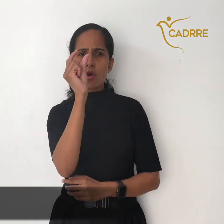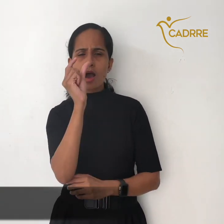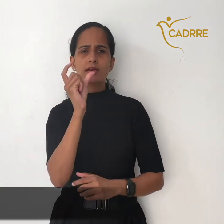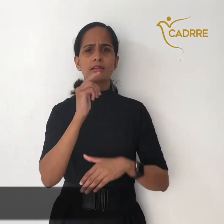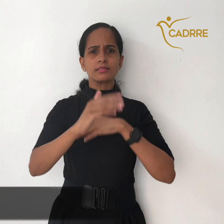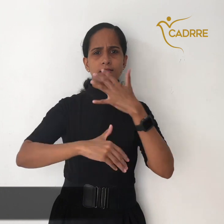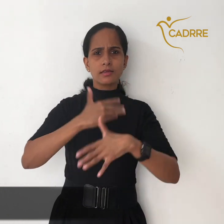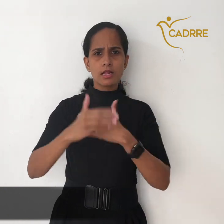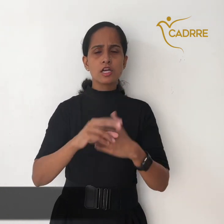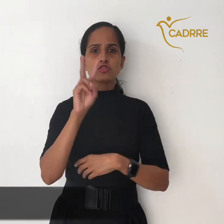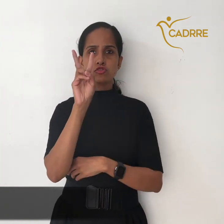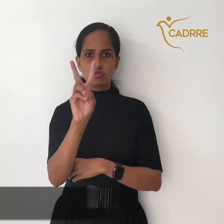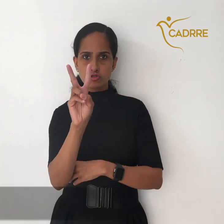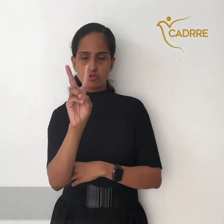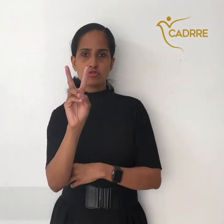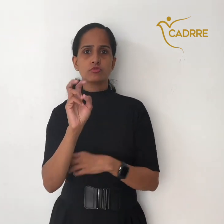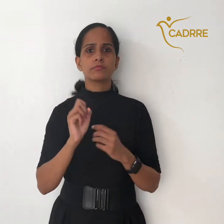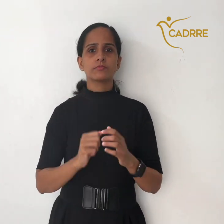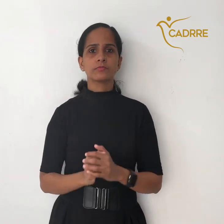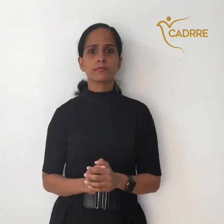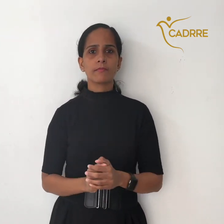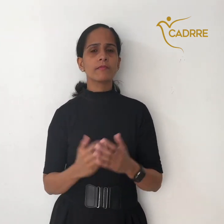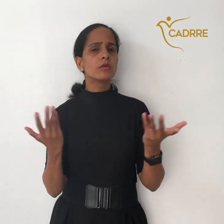go to verb 2.